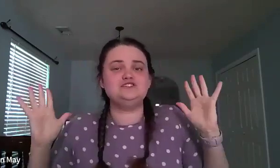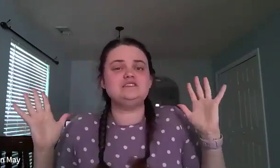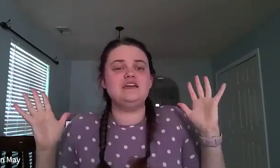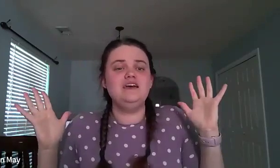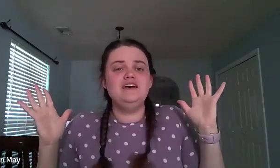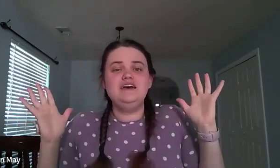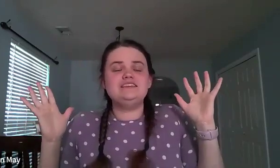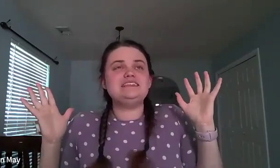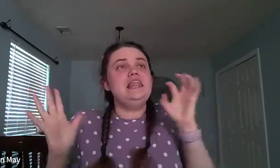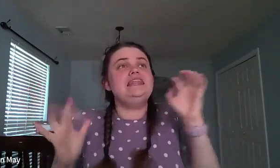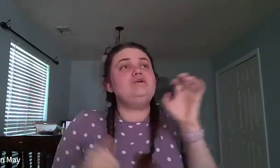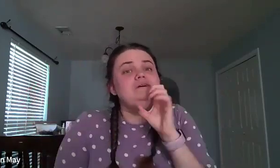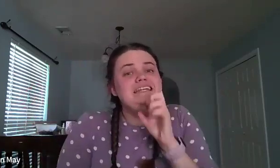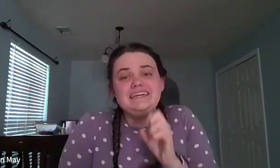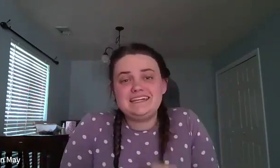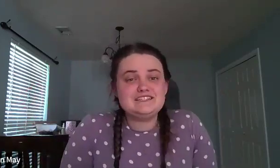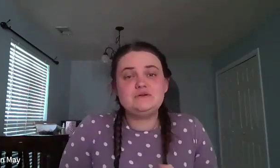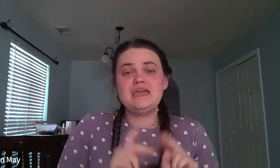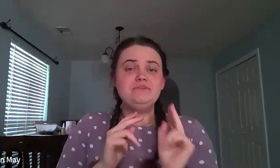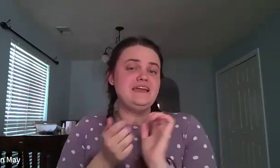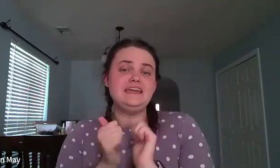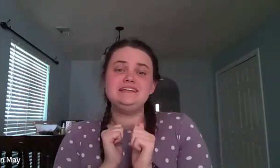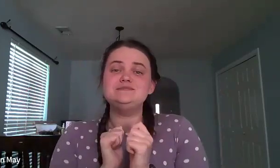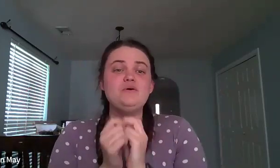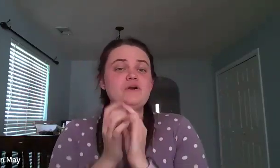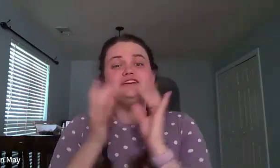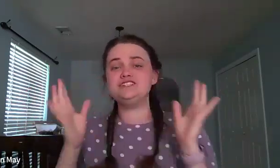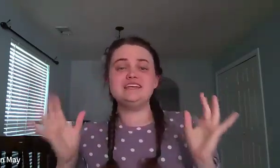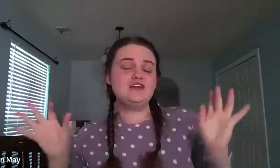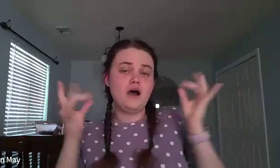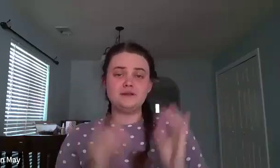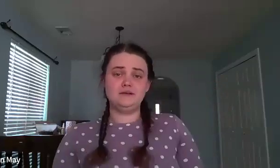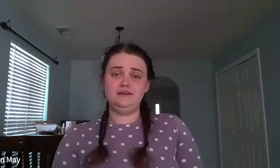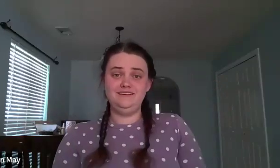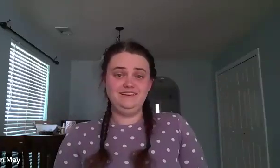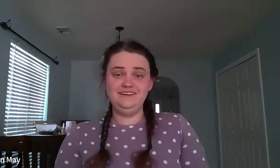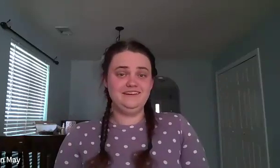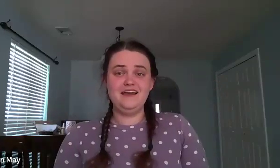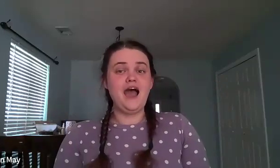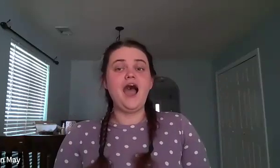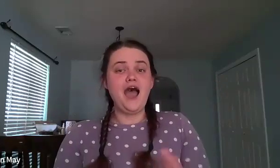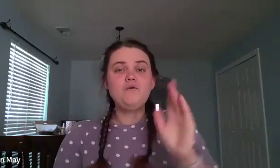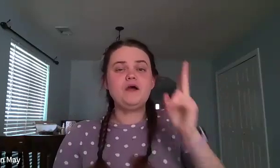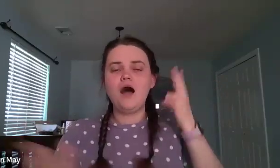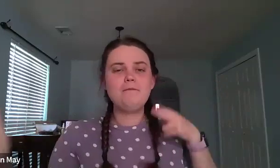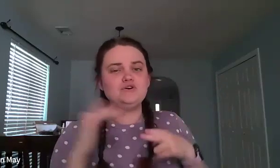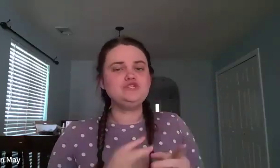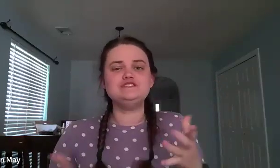like these like little old ladies who can't play any sport and just like calm. And I'm like, I will humble you so